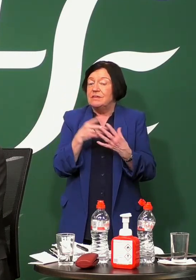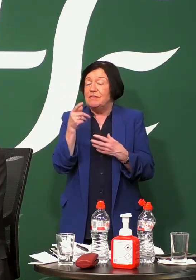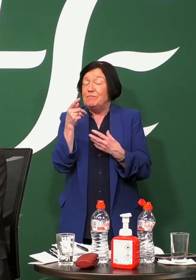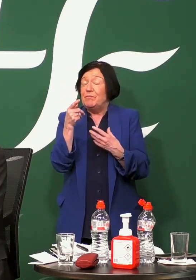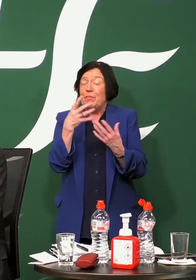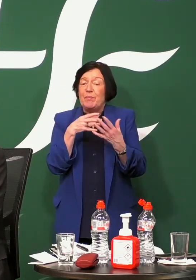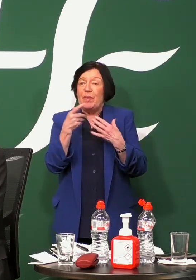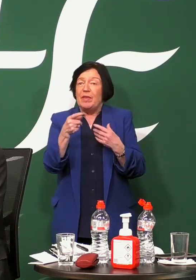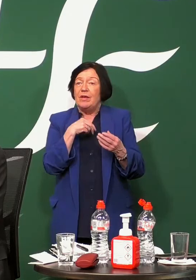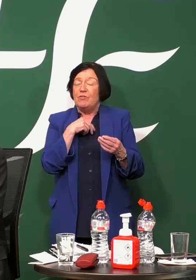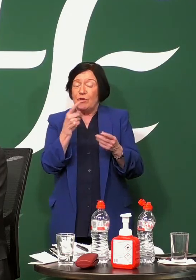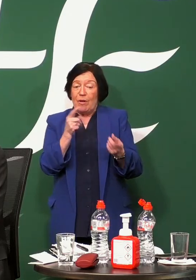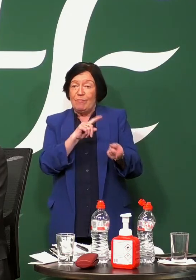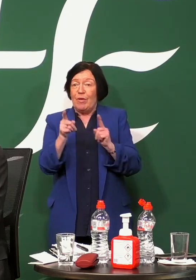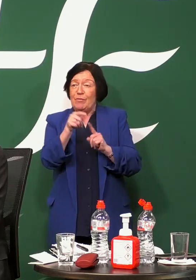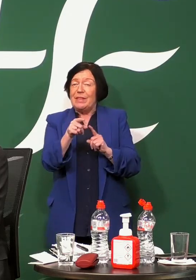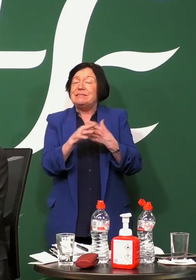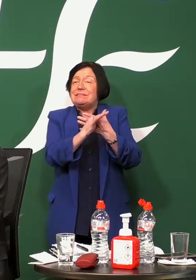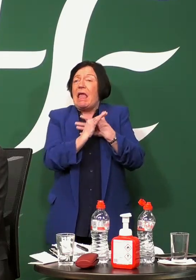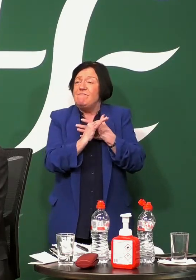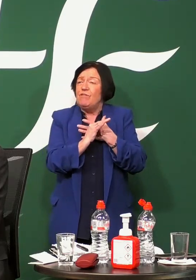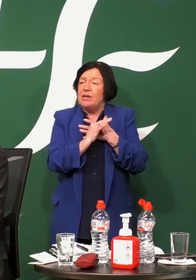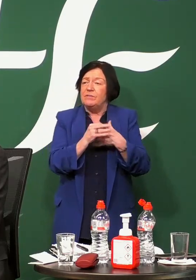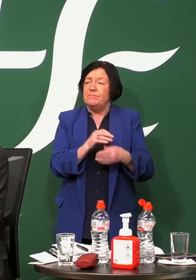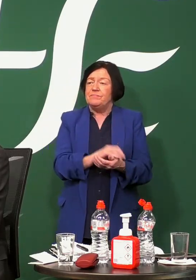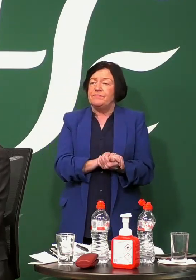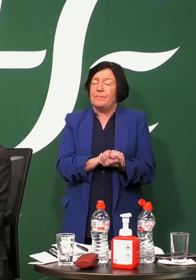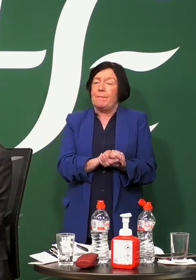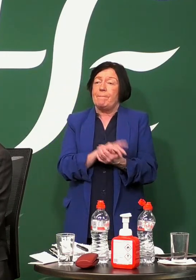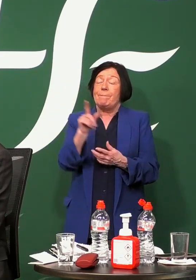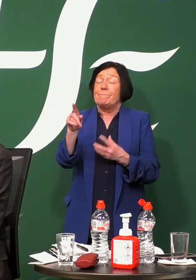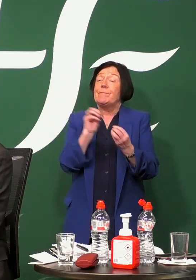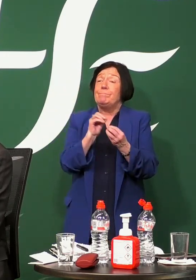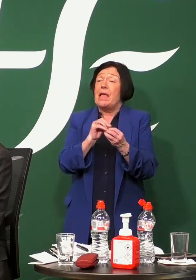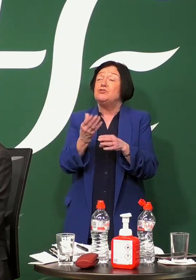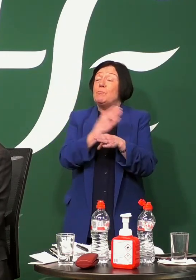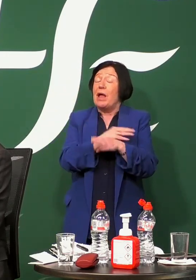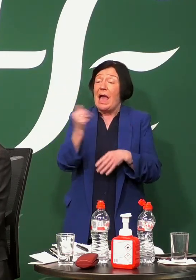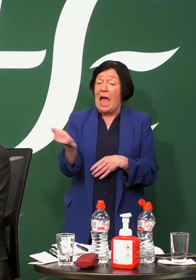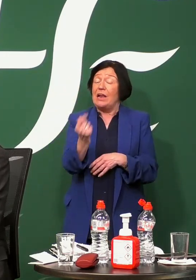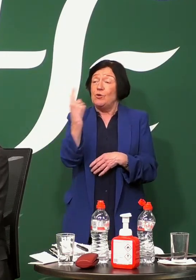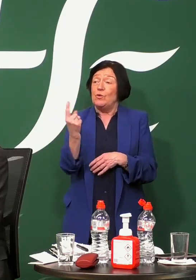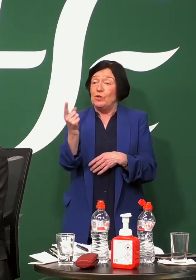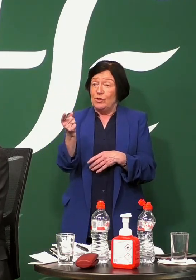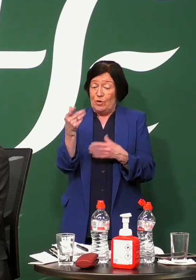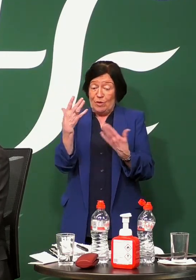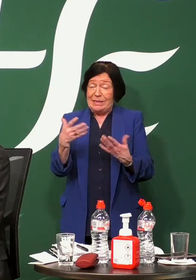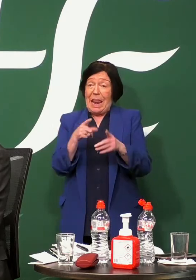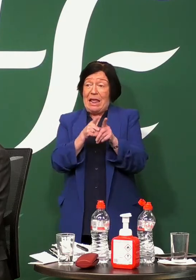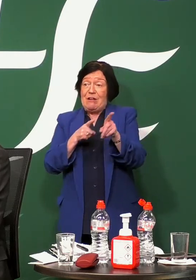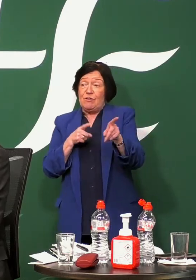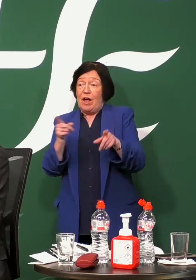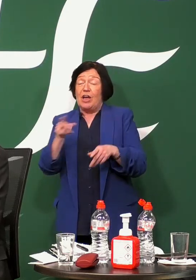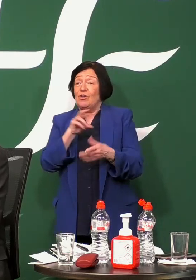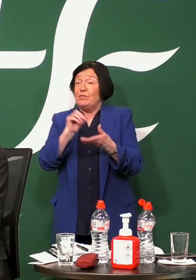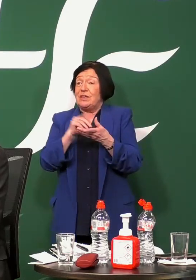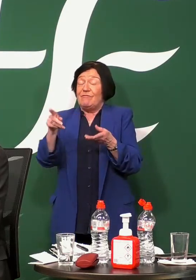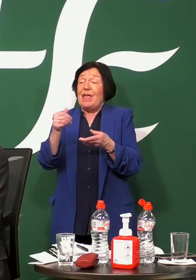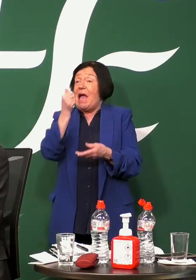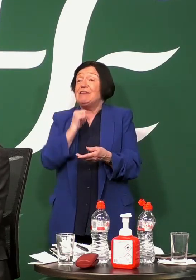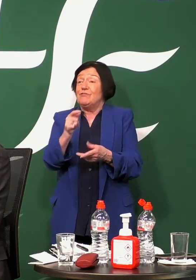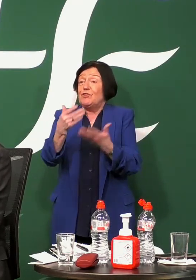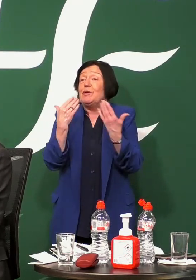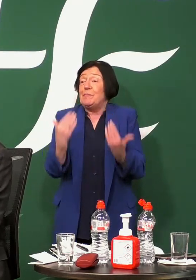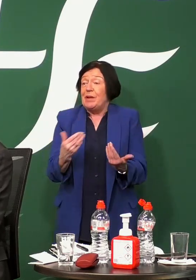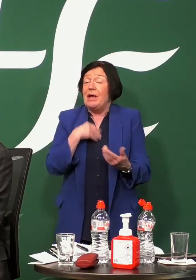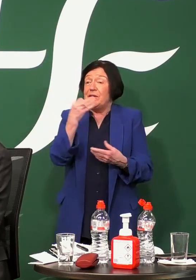to store them safely, No, well, look, as mentioned earlier, we're looking at anyone who's left behind in this. I don't have a direct answer for them now. I give